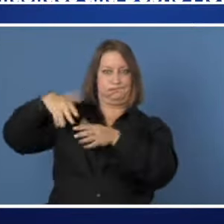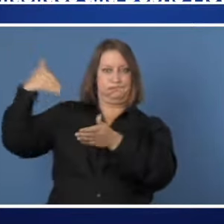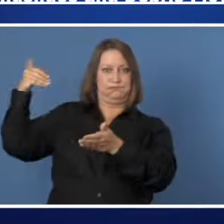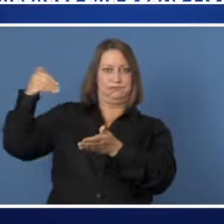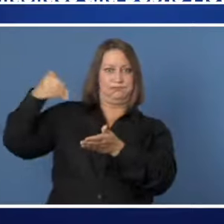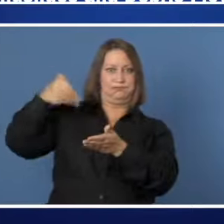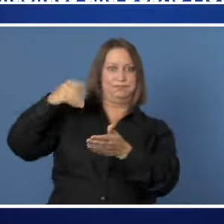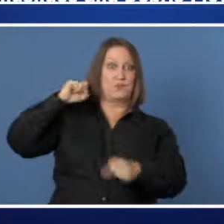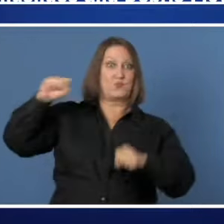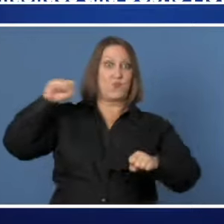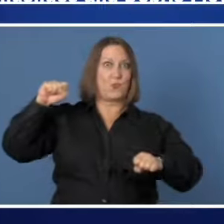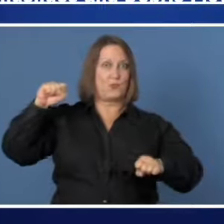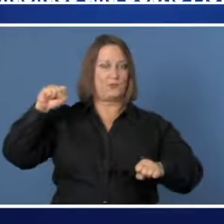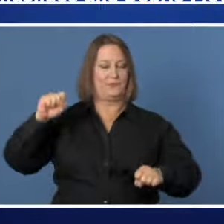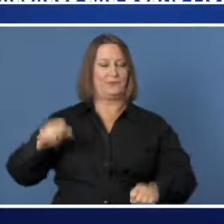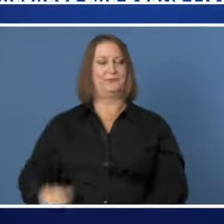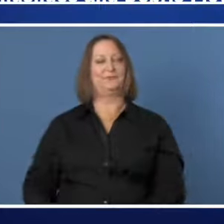landslide nears.